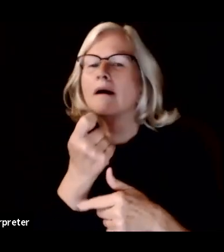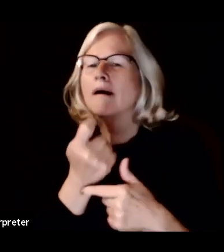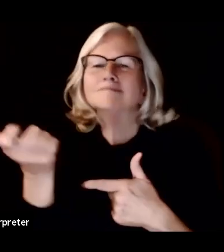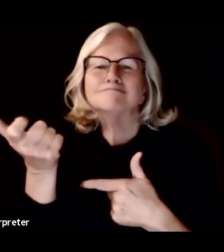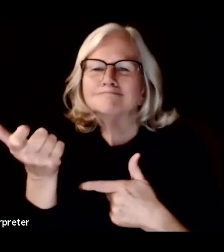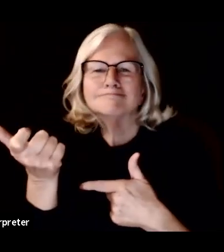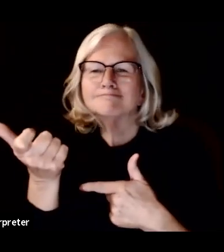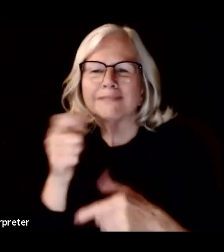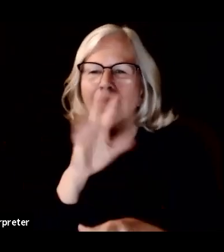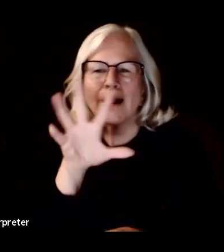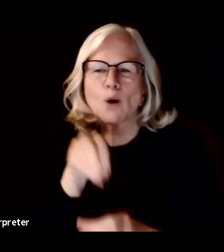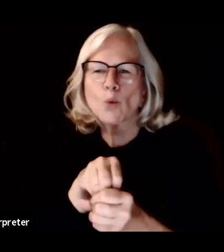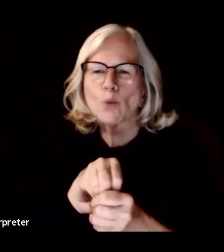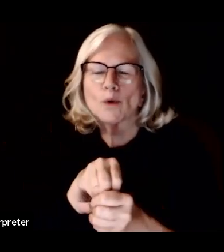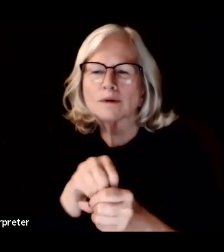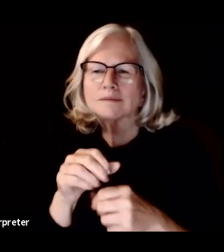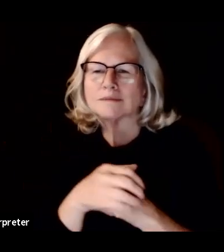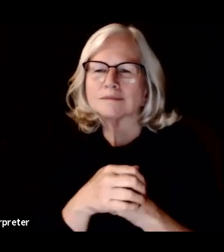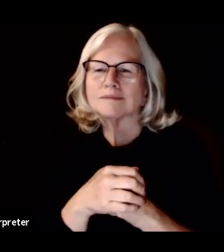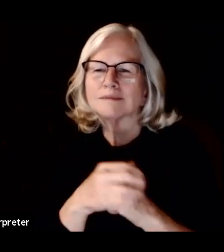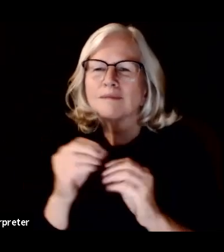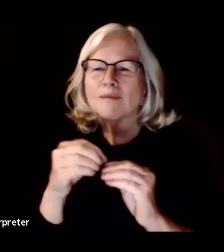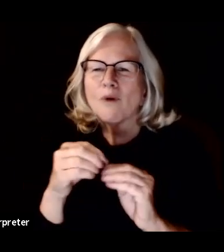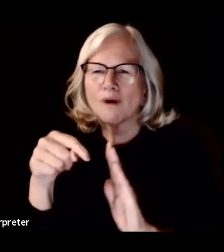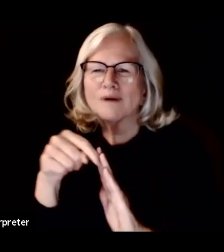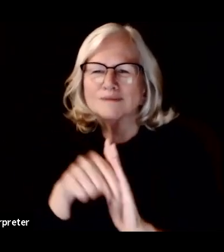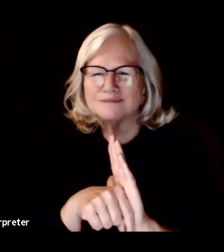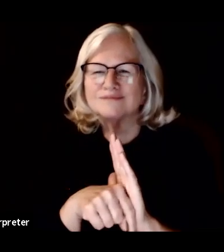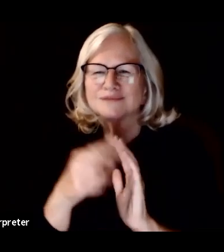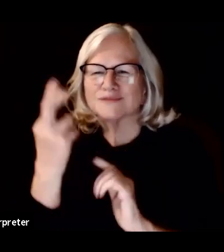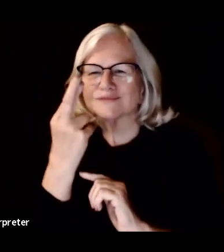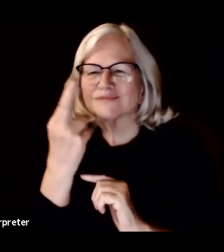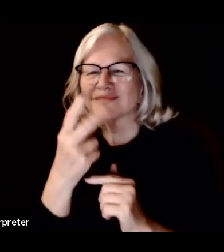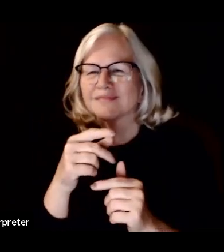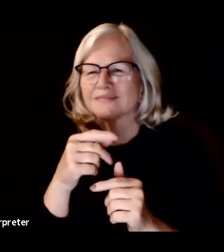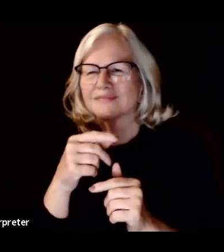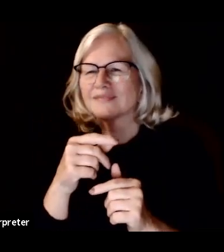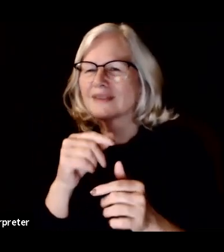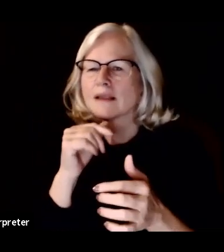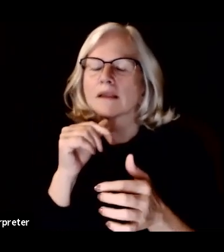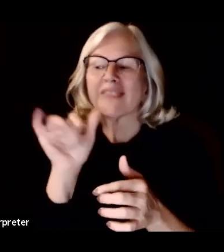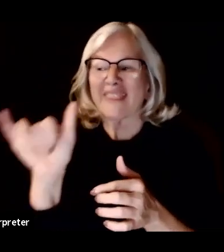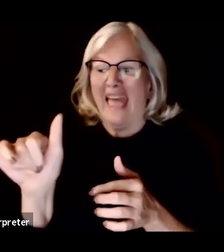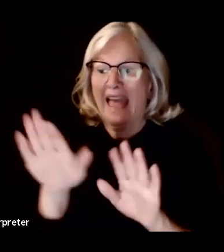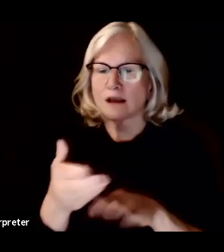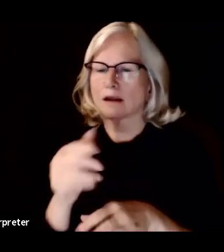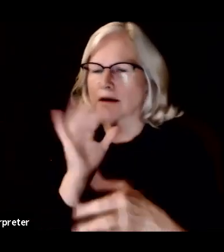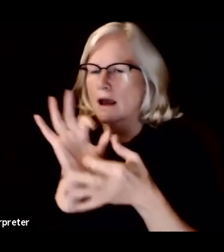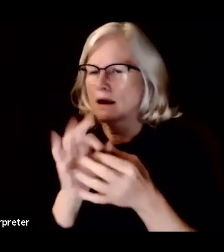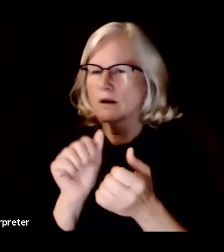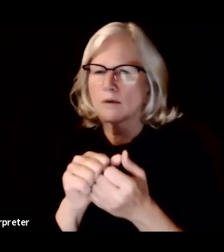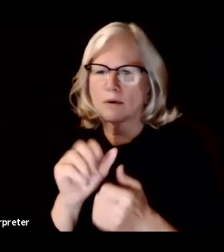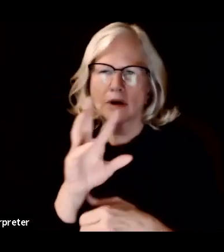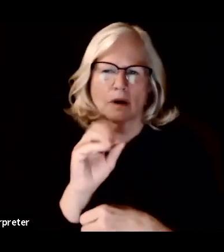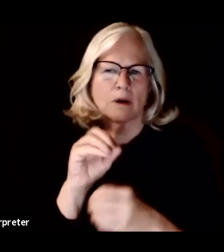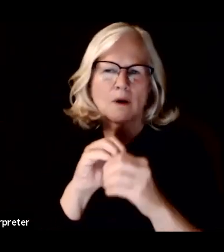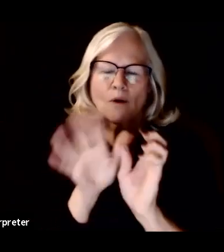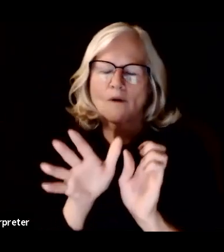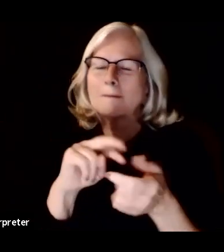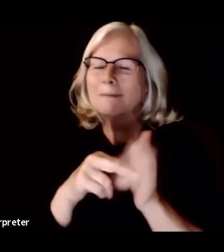it was determined that the death was not due to COVID-19 and is so noted on the website. The hospital situation remains